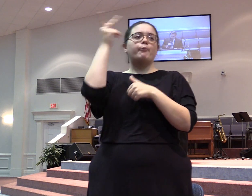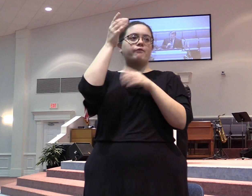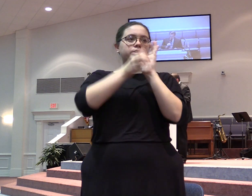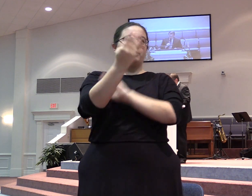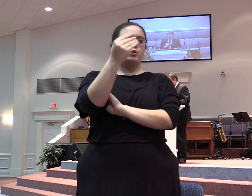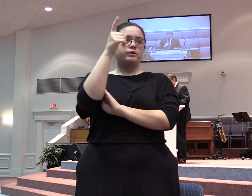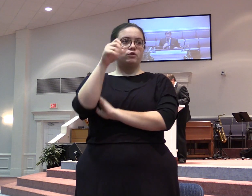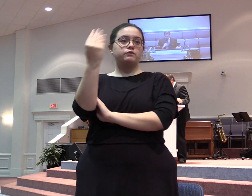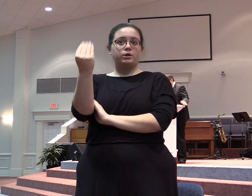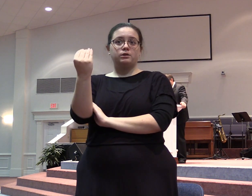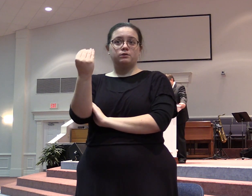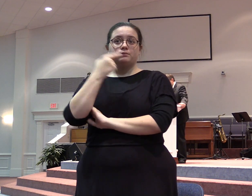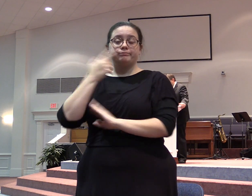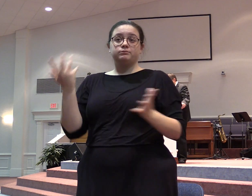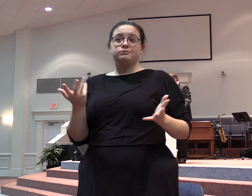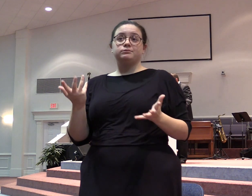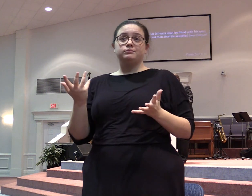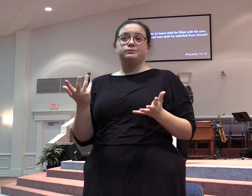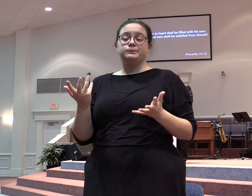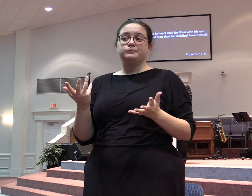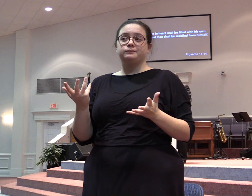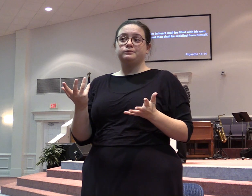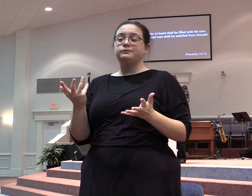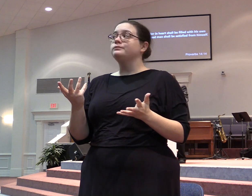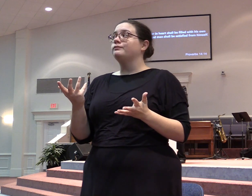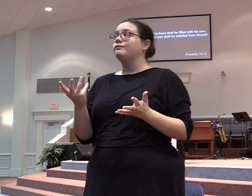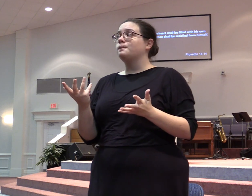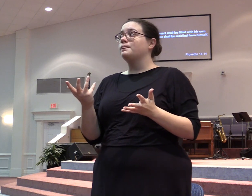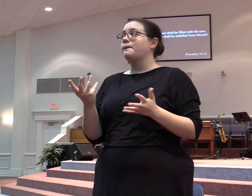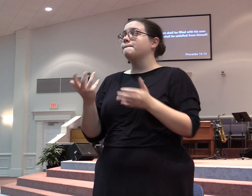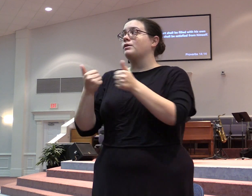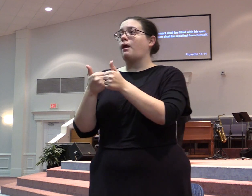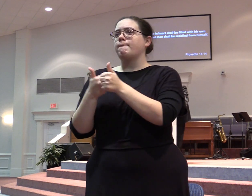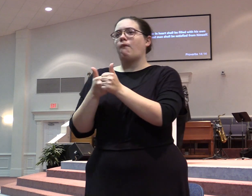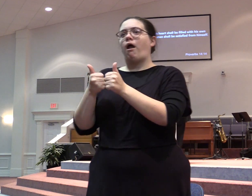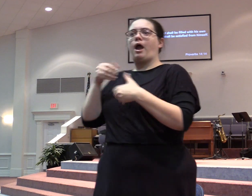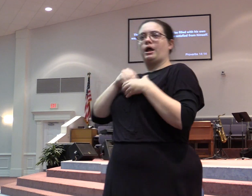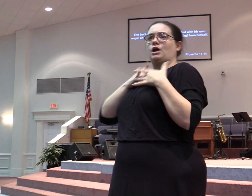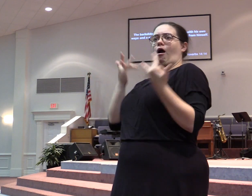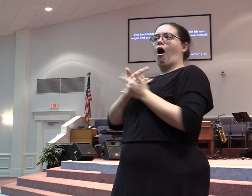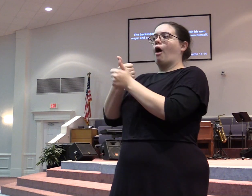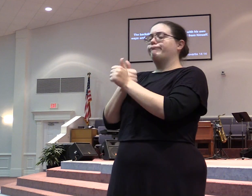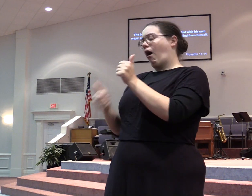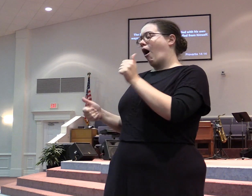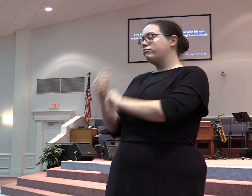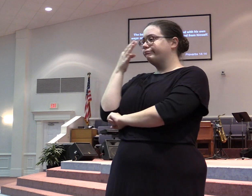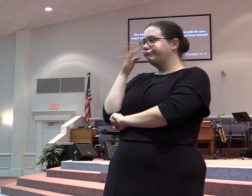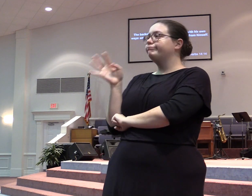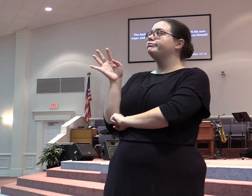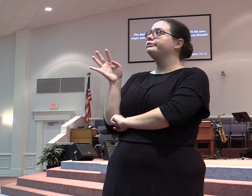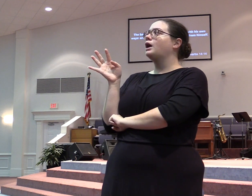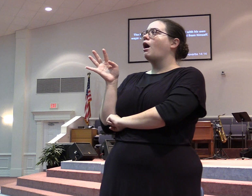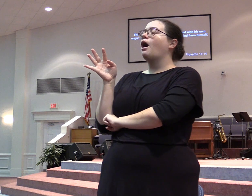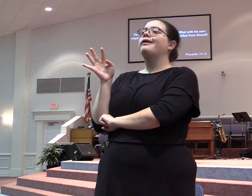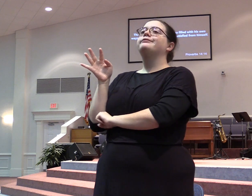and verse 14 says, "The backslider in heart shall be filled with his